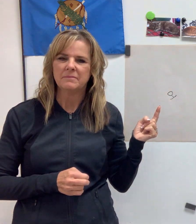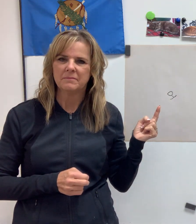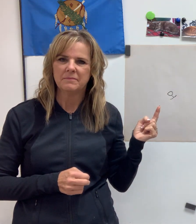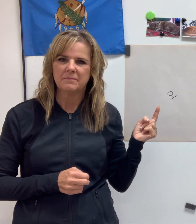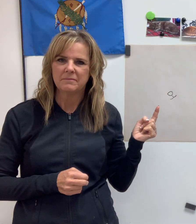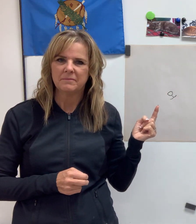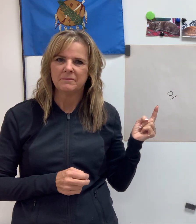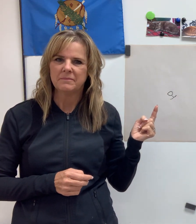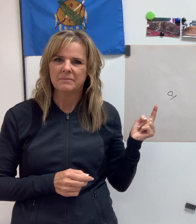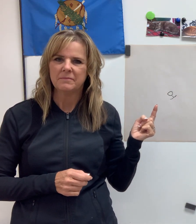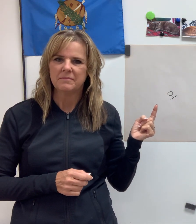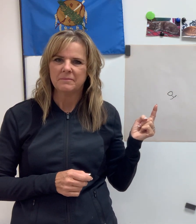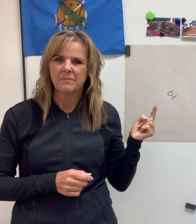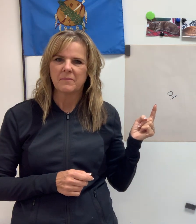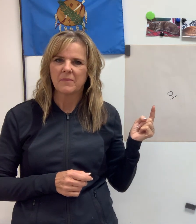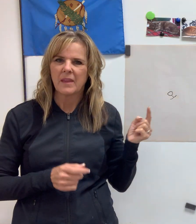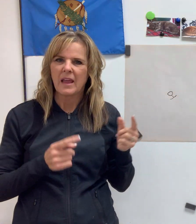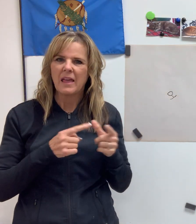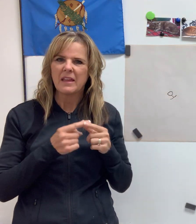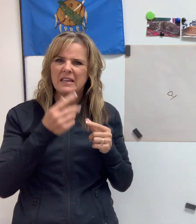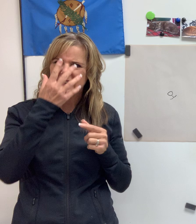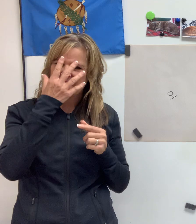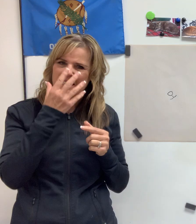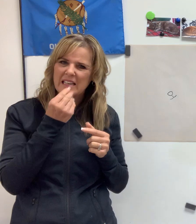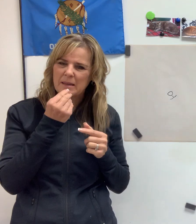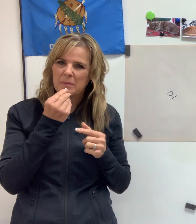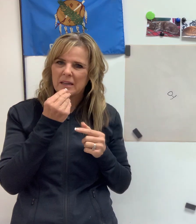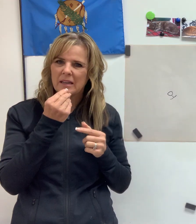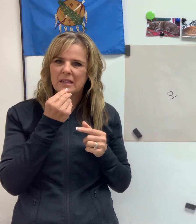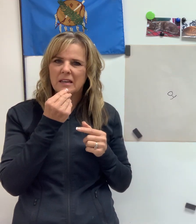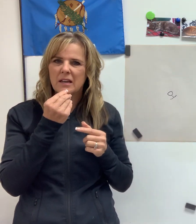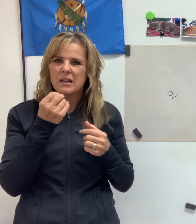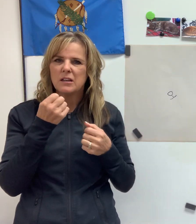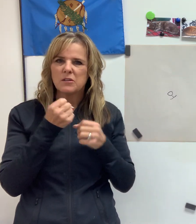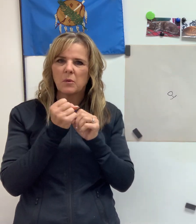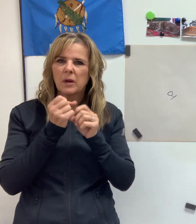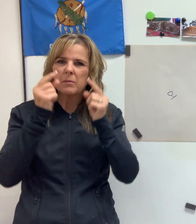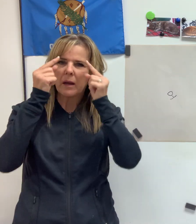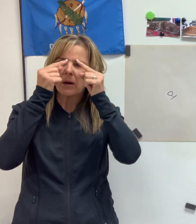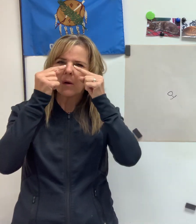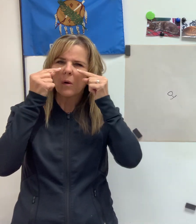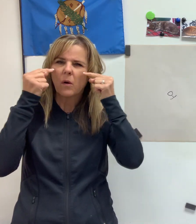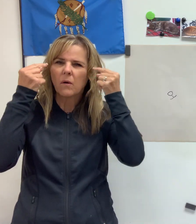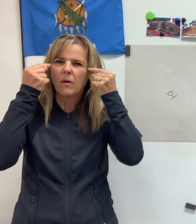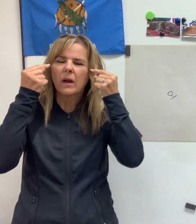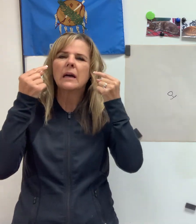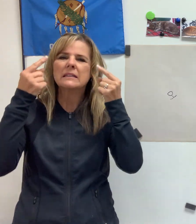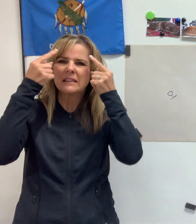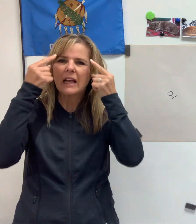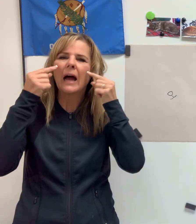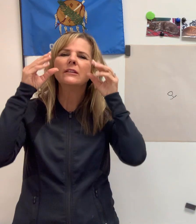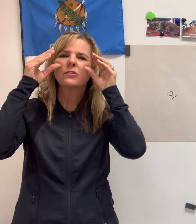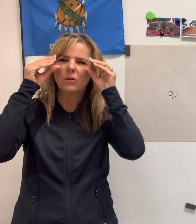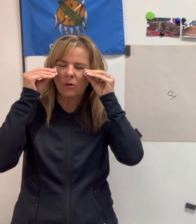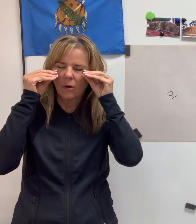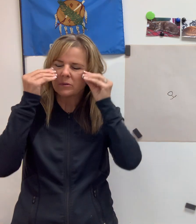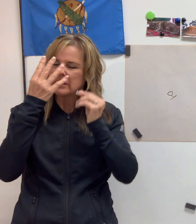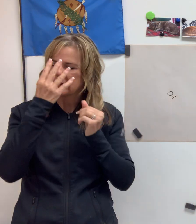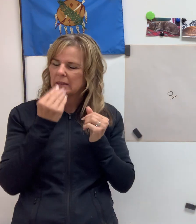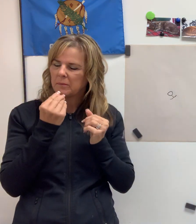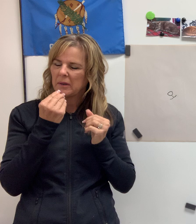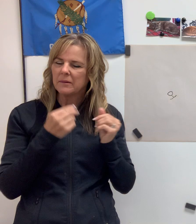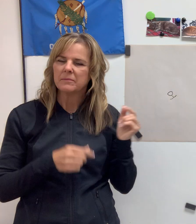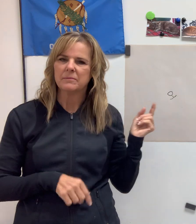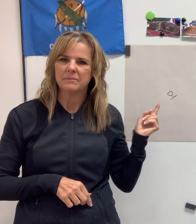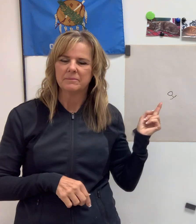side. And then he's sleeping, of course, so we're just going to make curve lines for his closed eyeballs. So we're